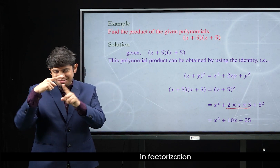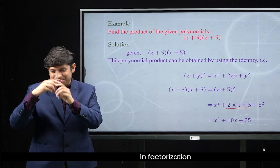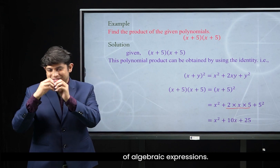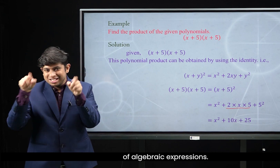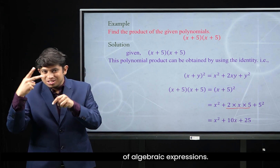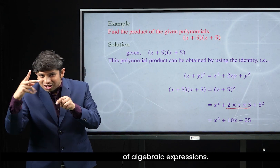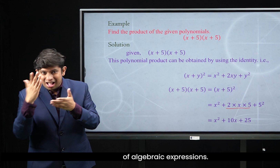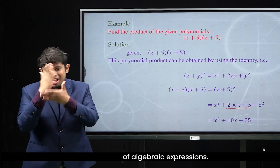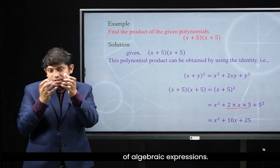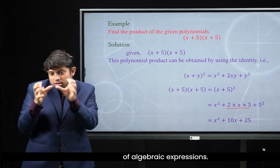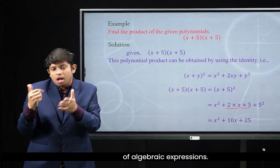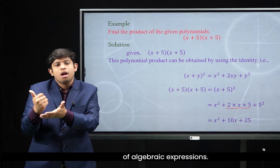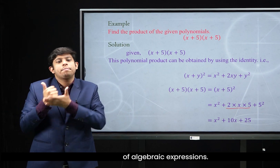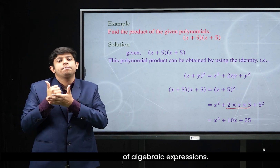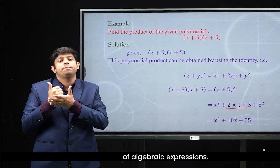factorization of algebraic expressions.